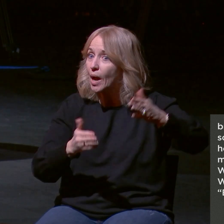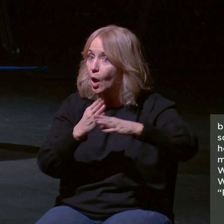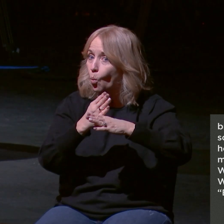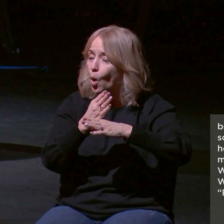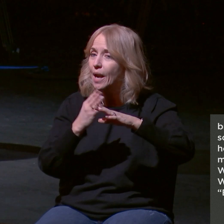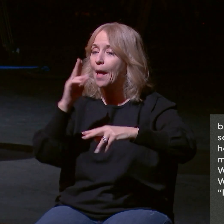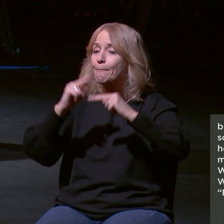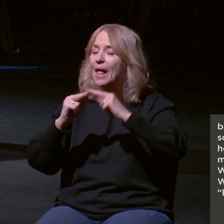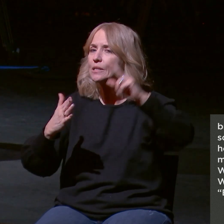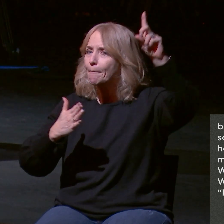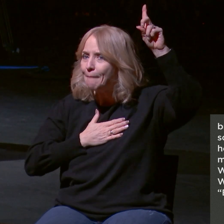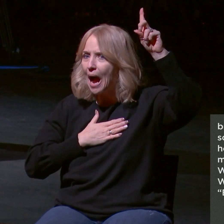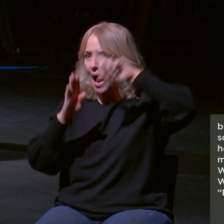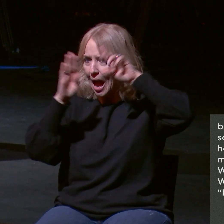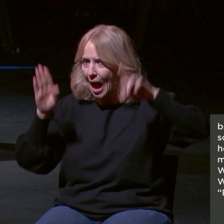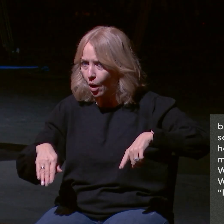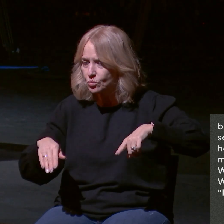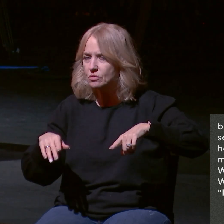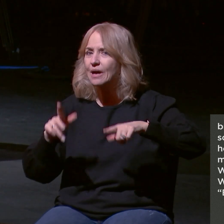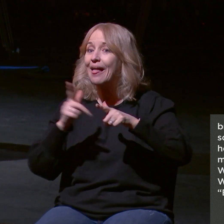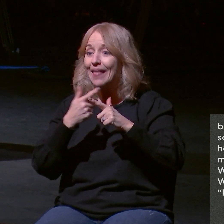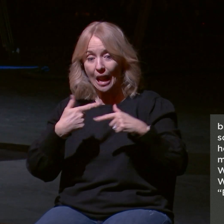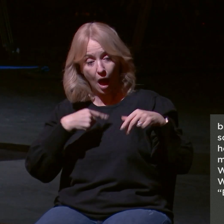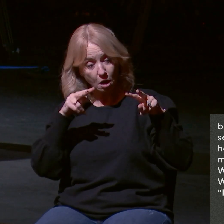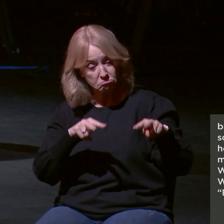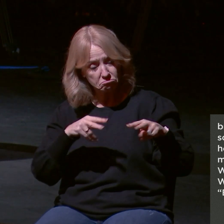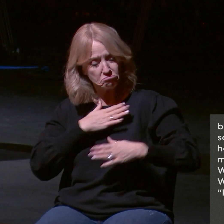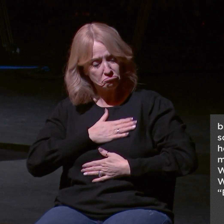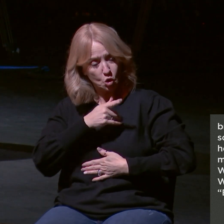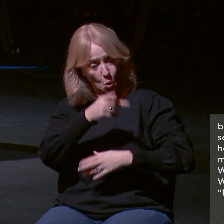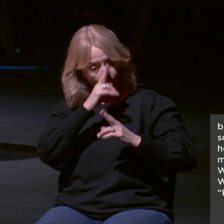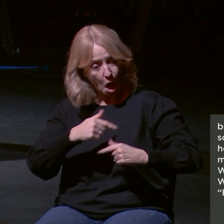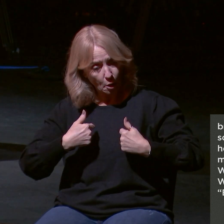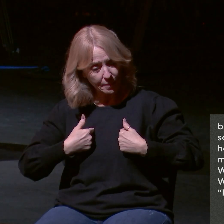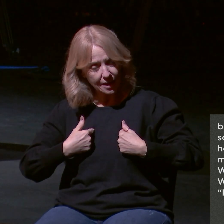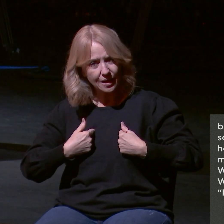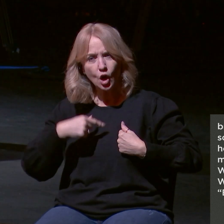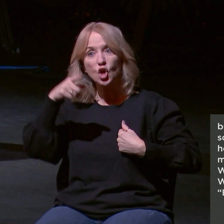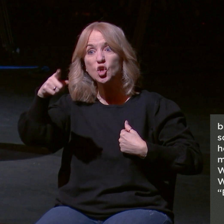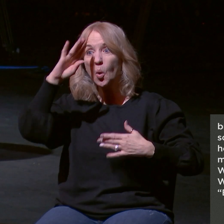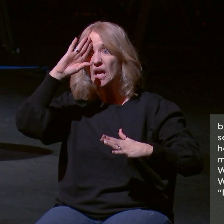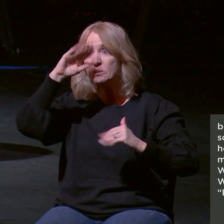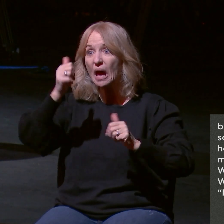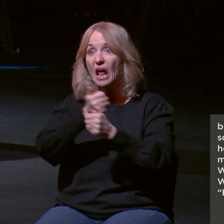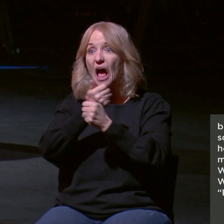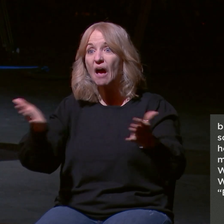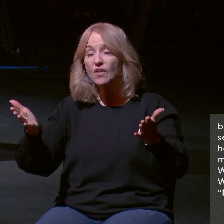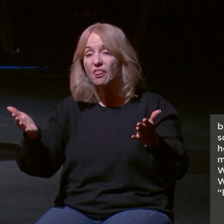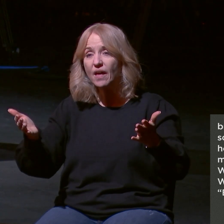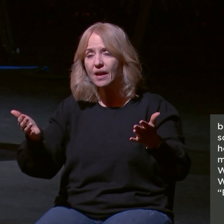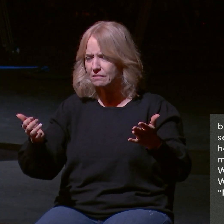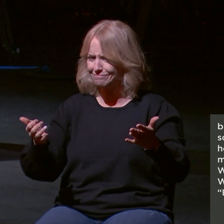Lord. You expected much, but see, it turned out to be little. What you brought home, I blew away.